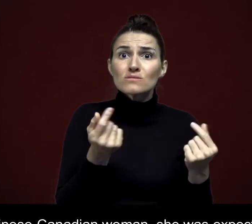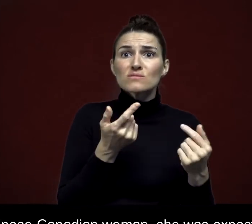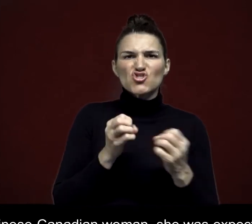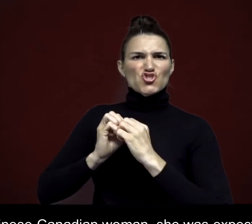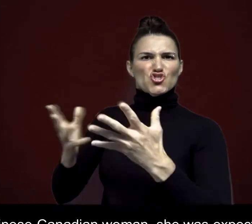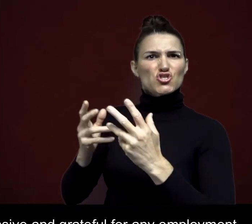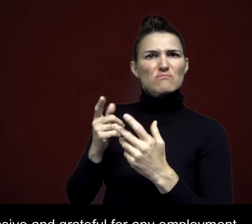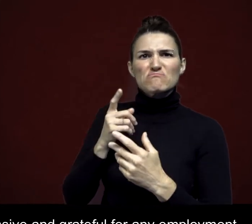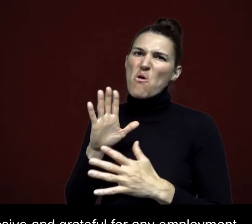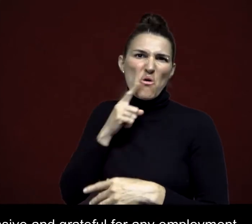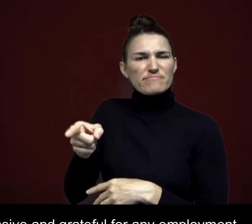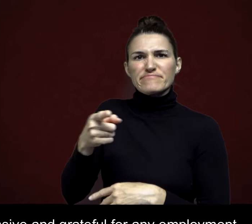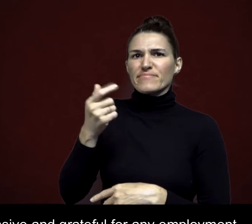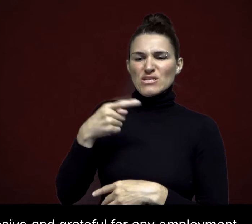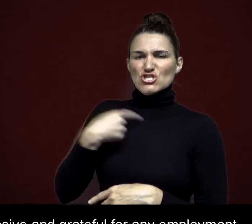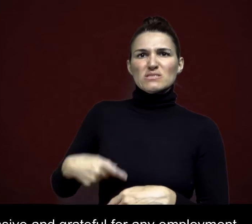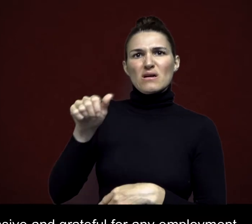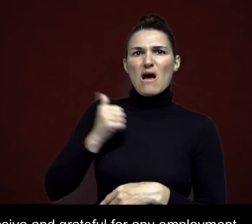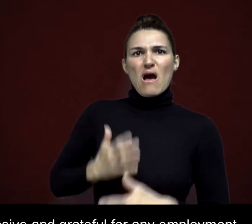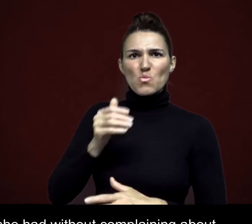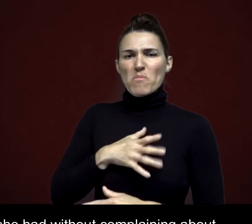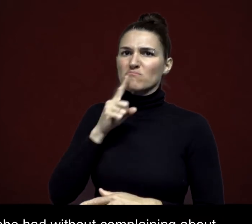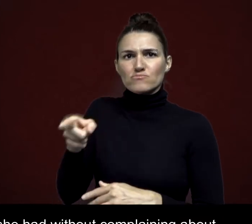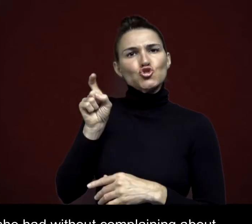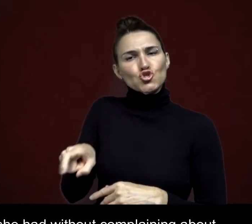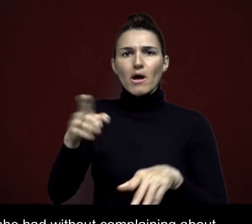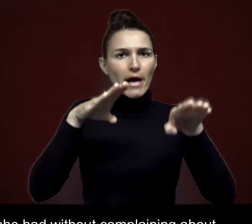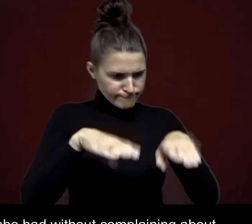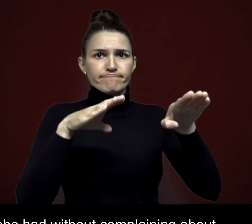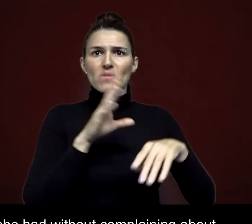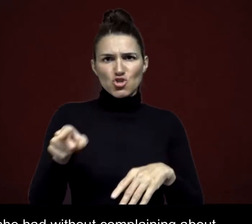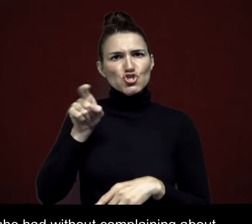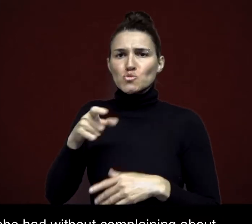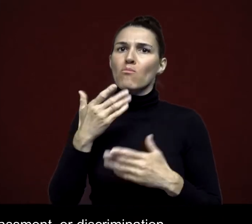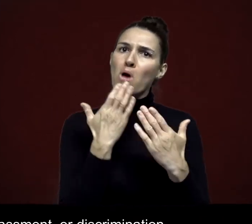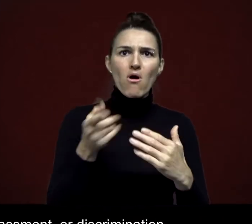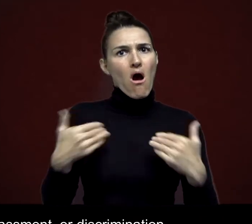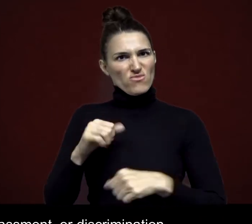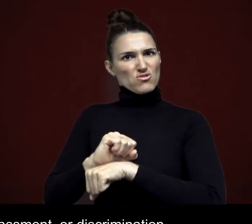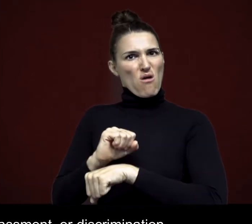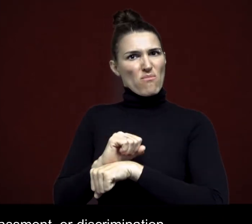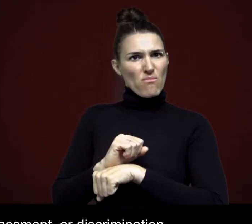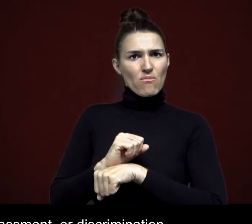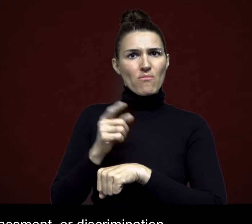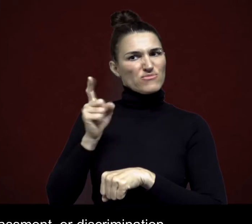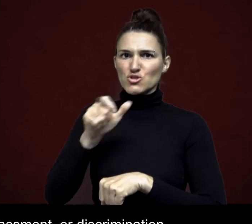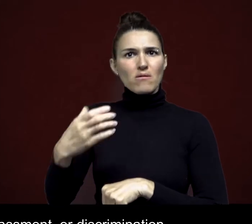was expected to be submissive and grateful for the employment opportunity she had without complaining about inequity, harassment, or discrimination. In